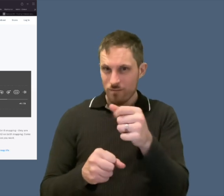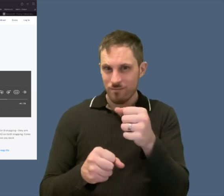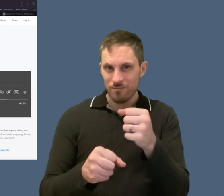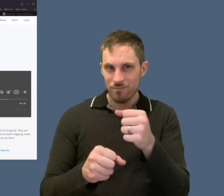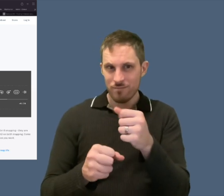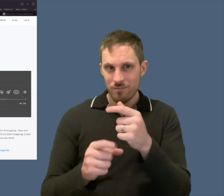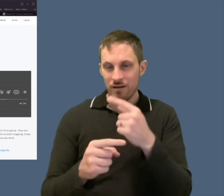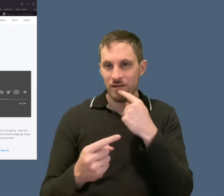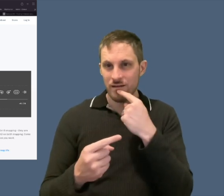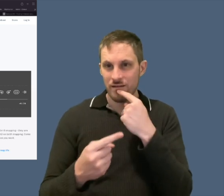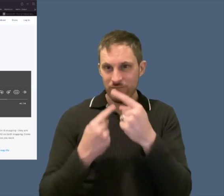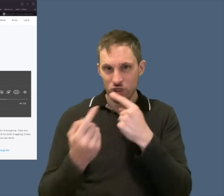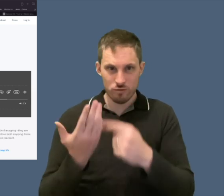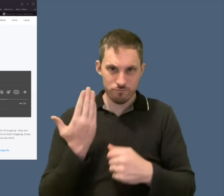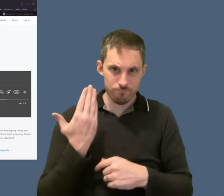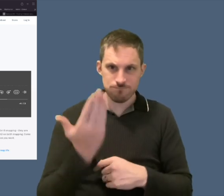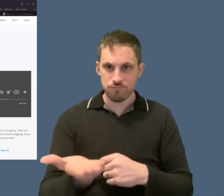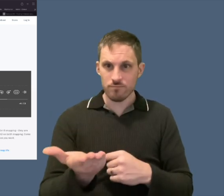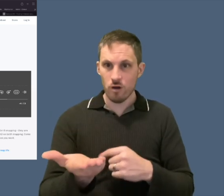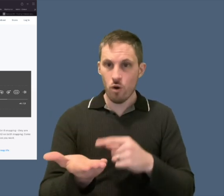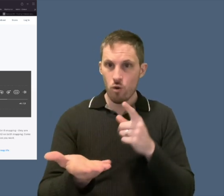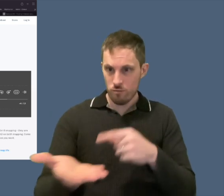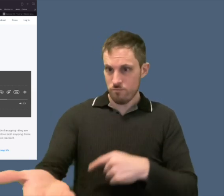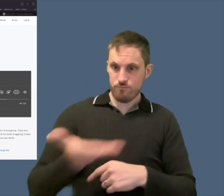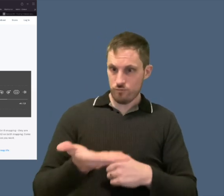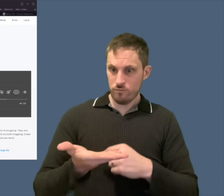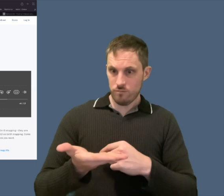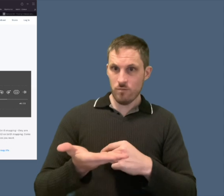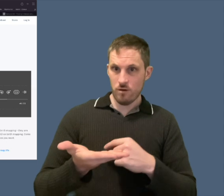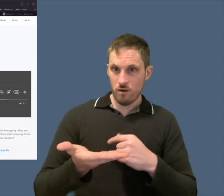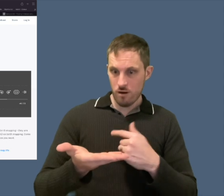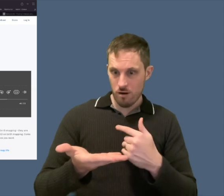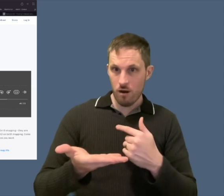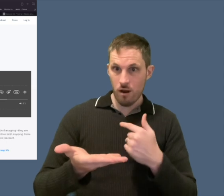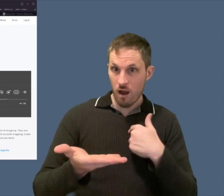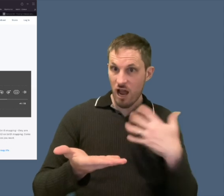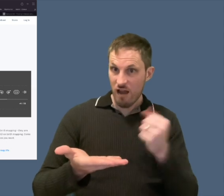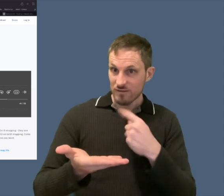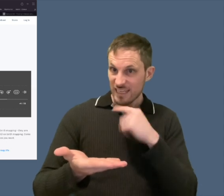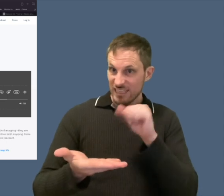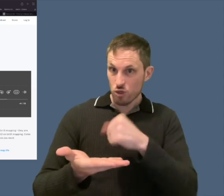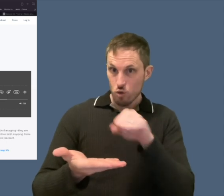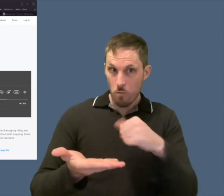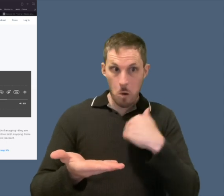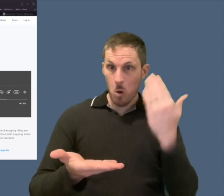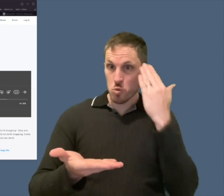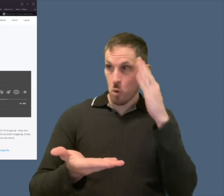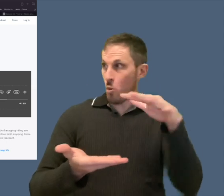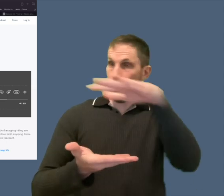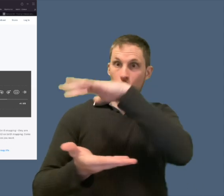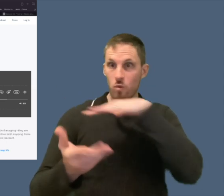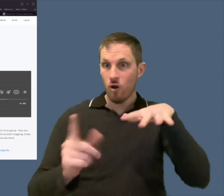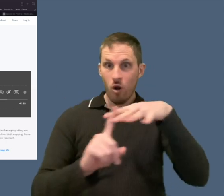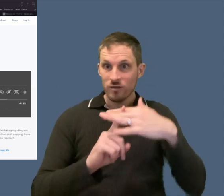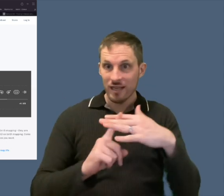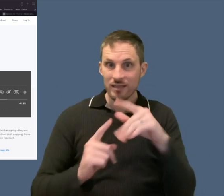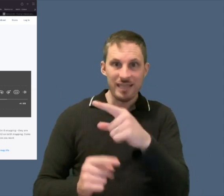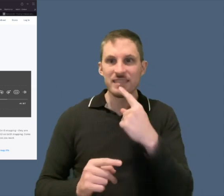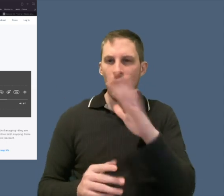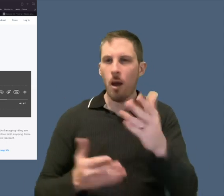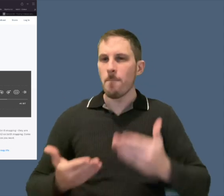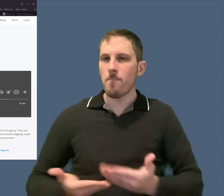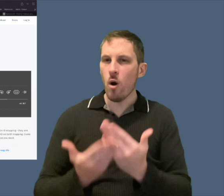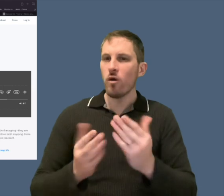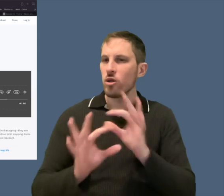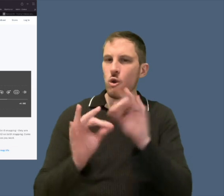assessment on that environment and you've got nothing to go on. So we're told that birth is unpredictable, so you can't plan